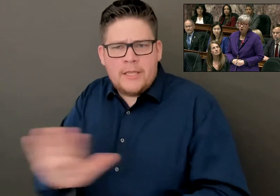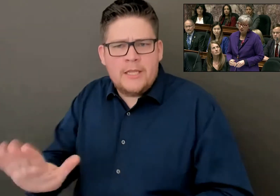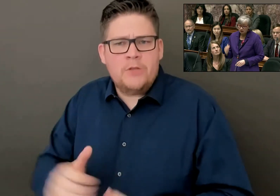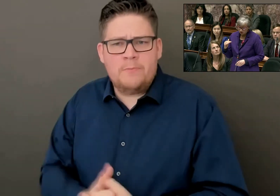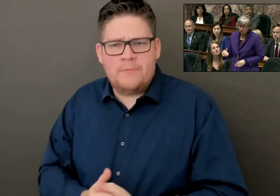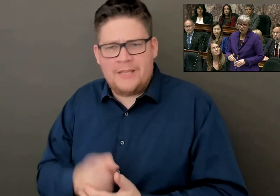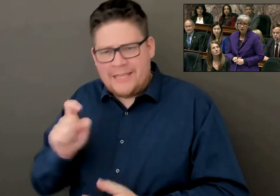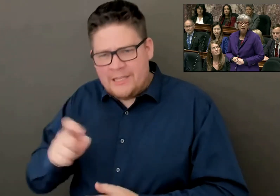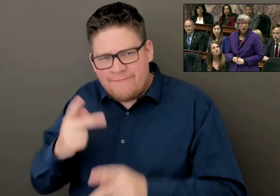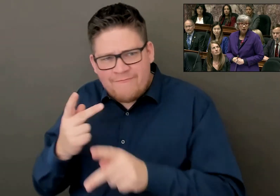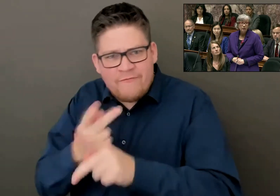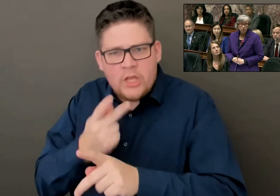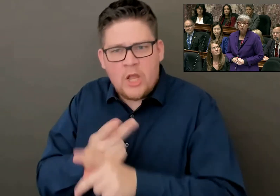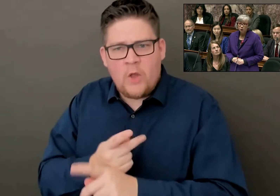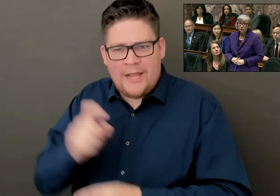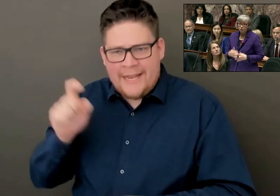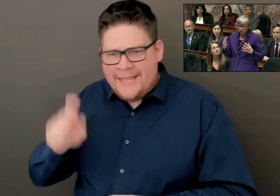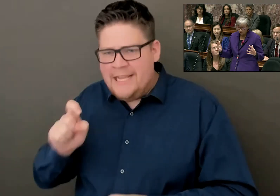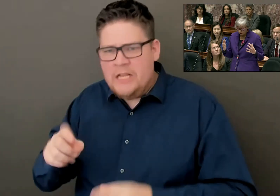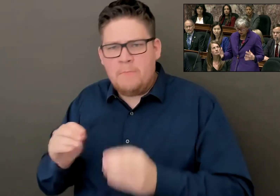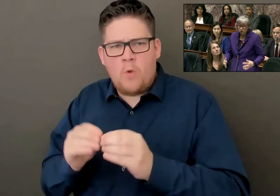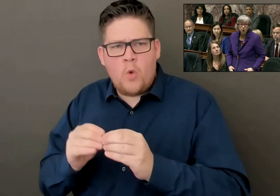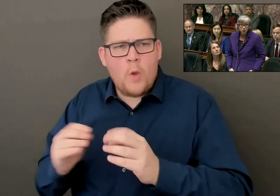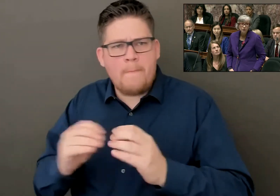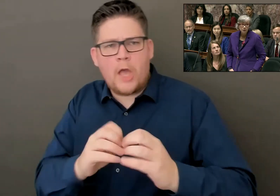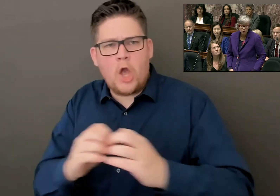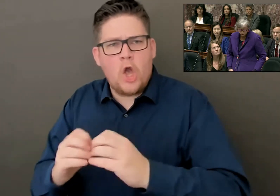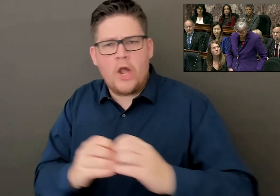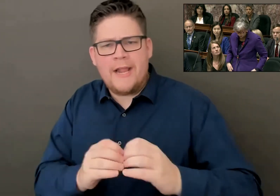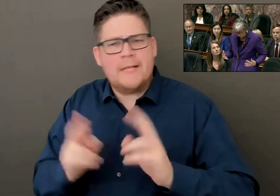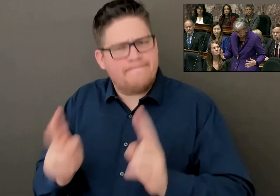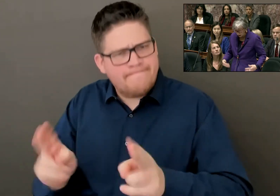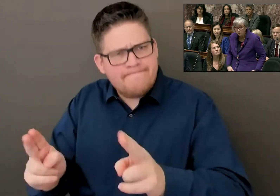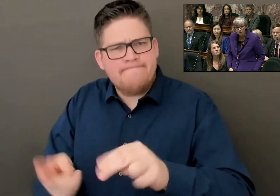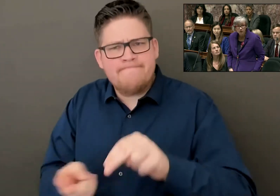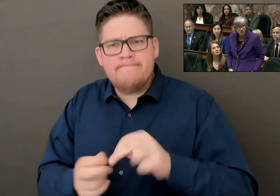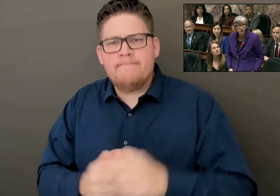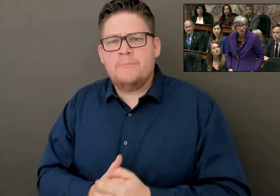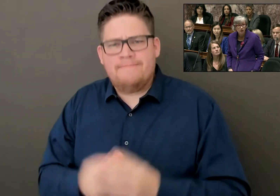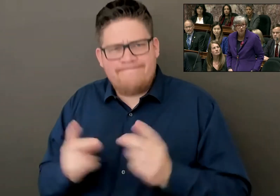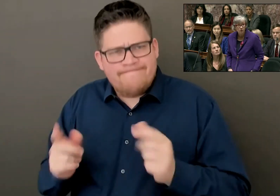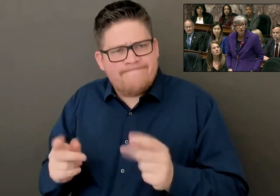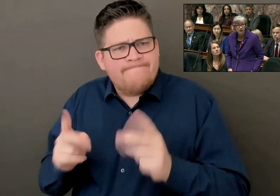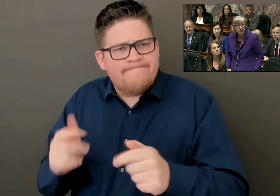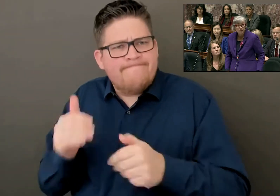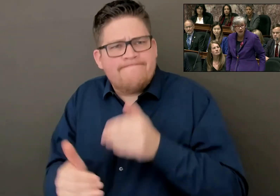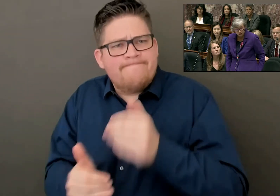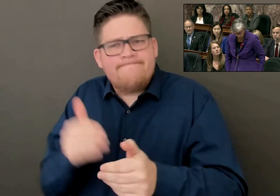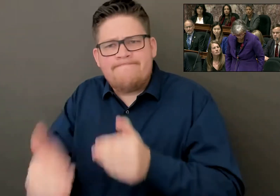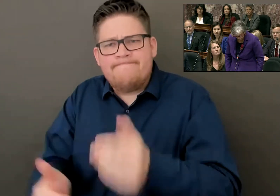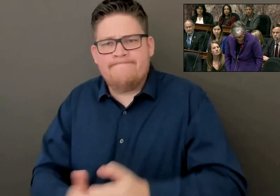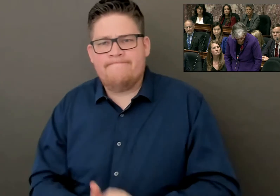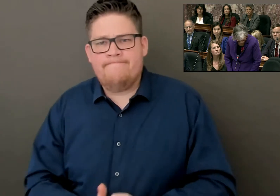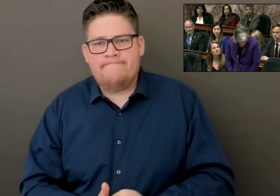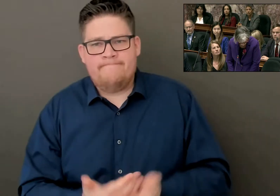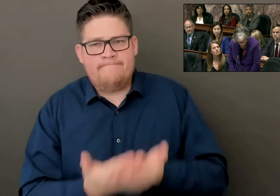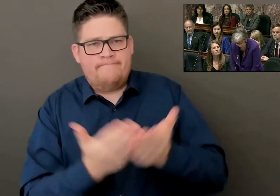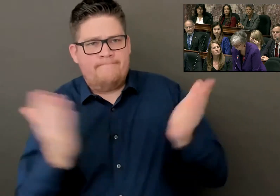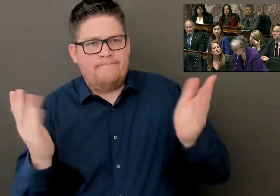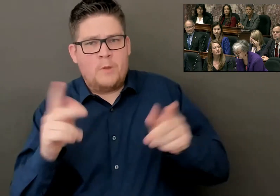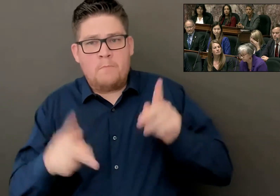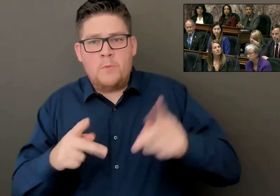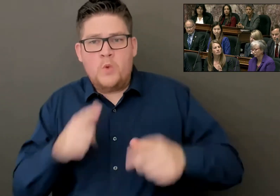and diligence, and we need them to move through and conclude this process so that folks in the Kootenays can get back to